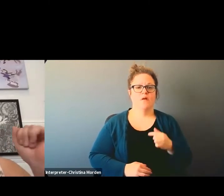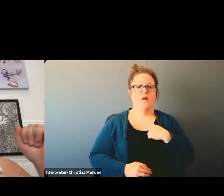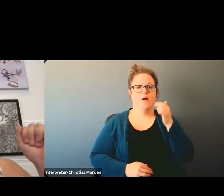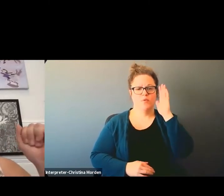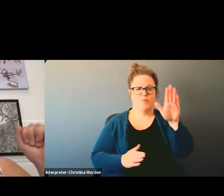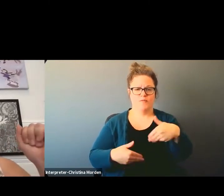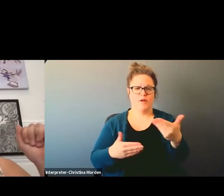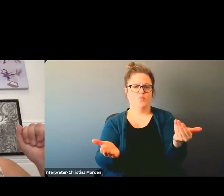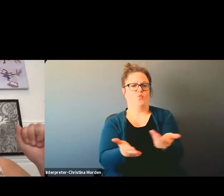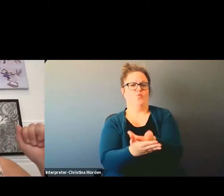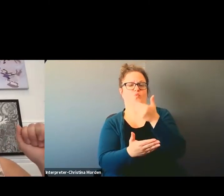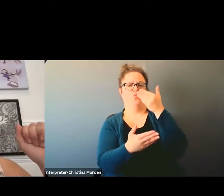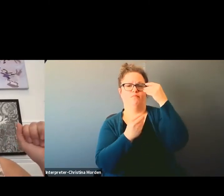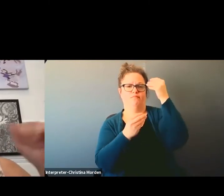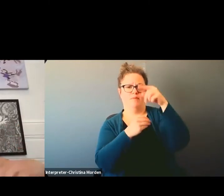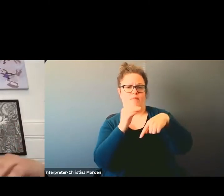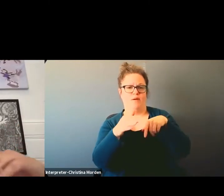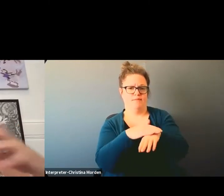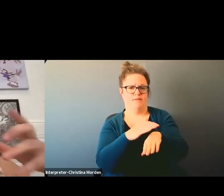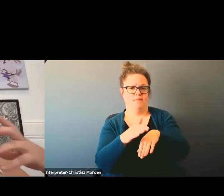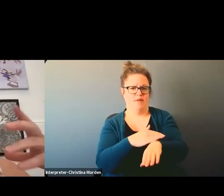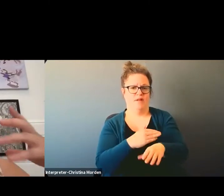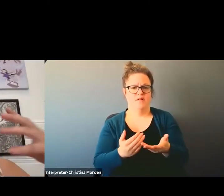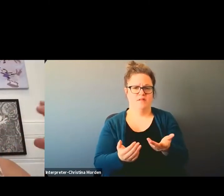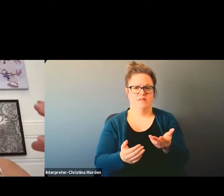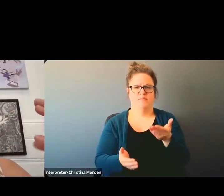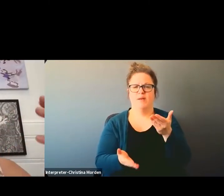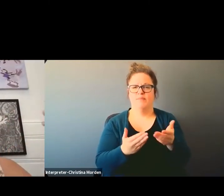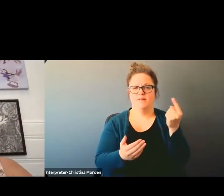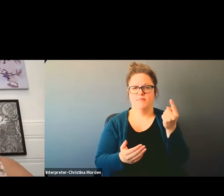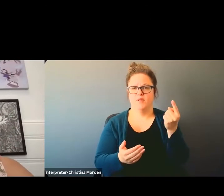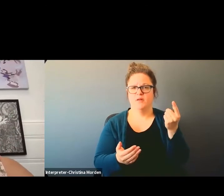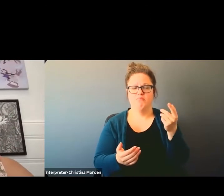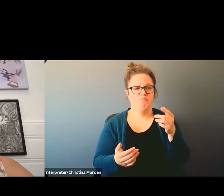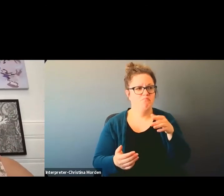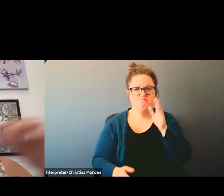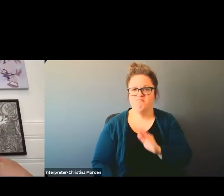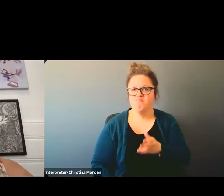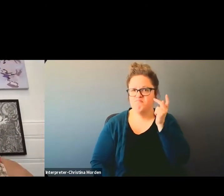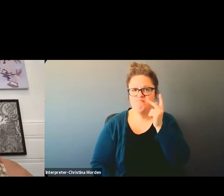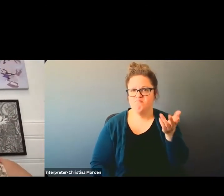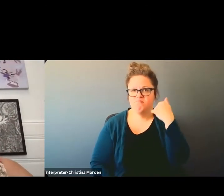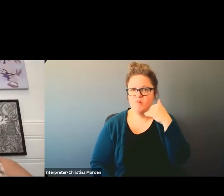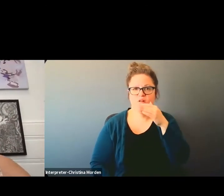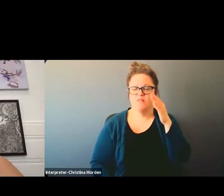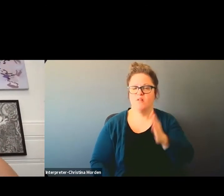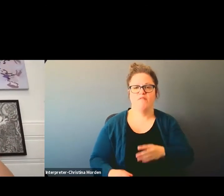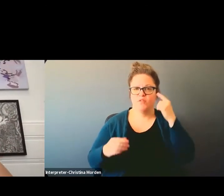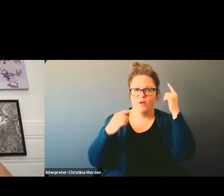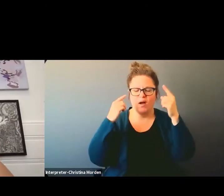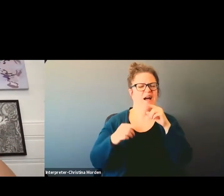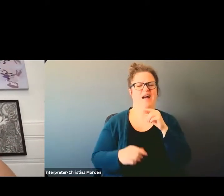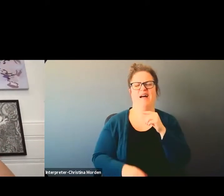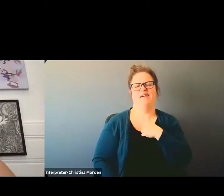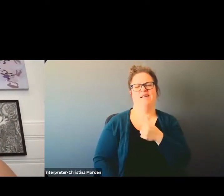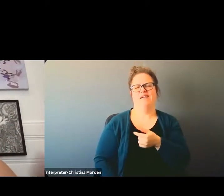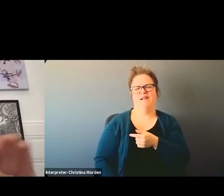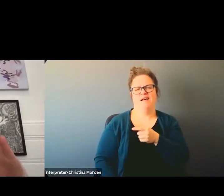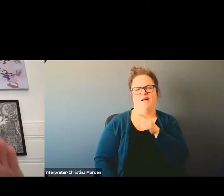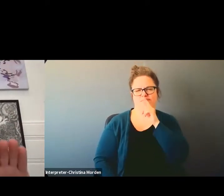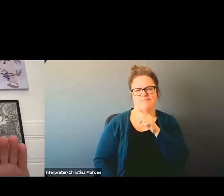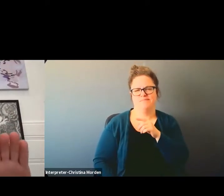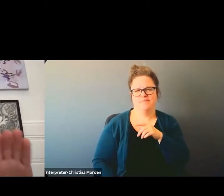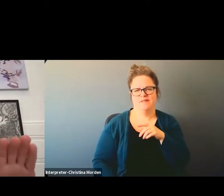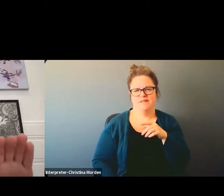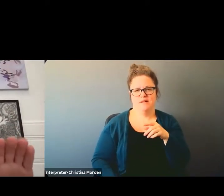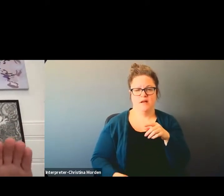new information about accessibility or things you might not have considered. I will not be talking about, the